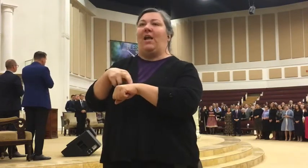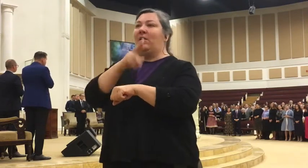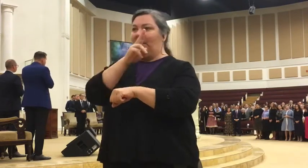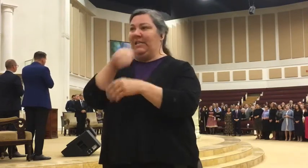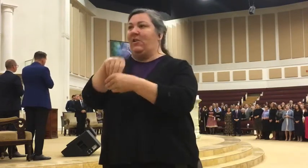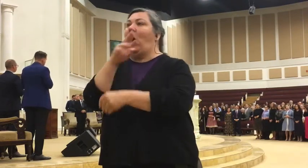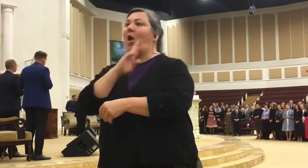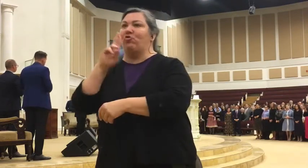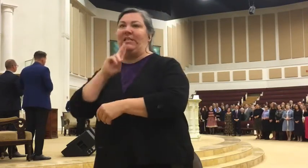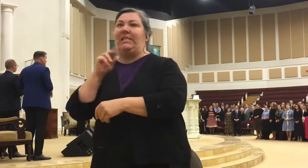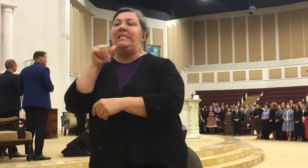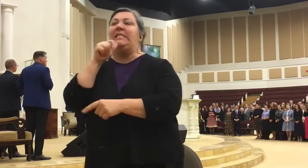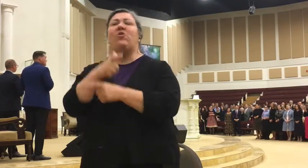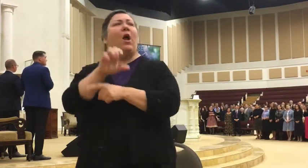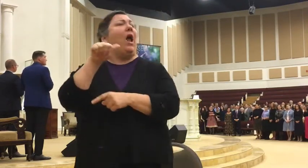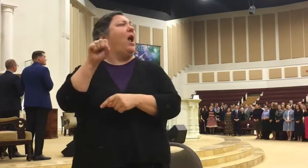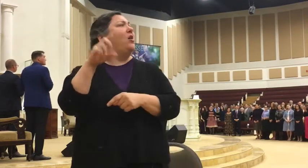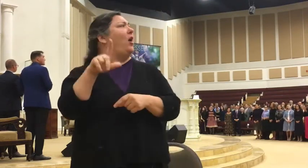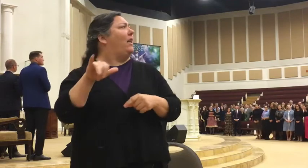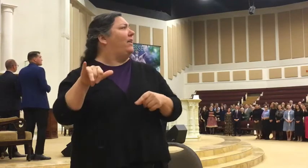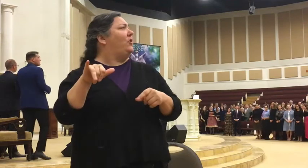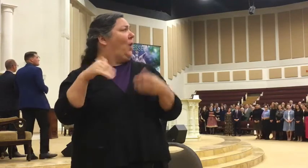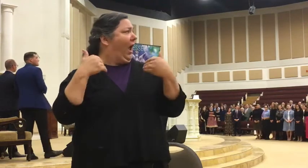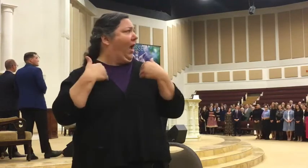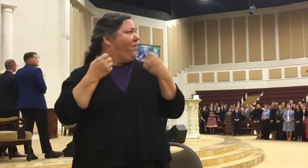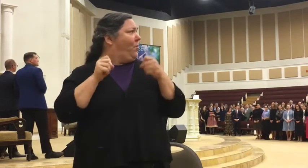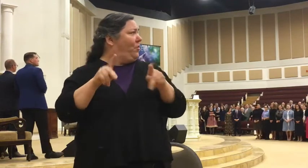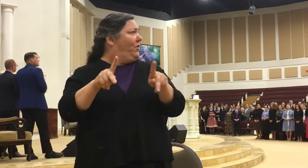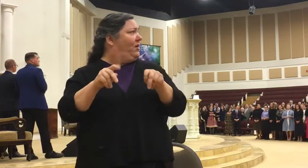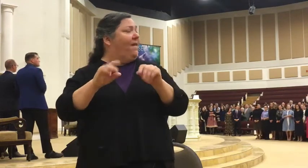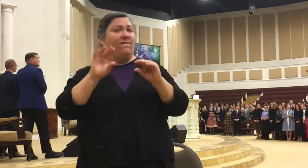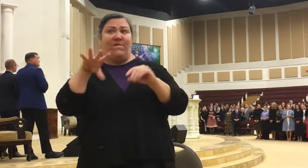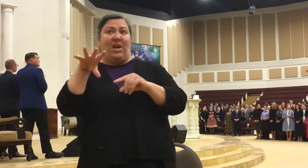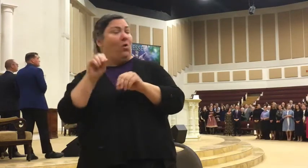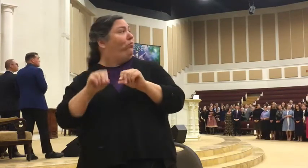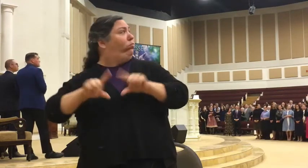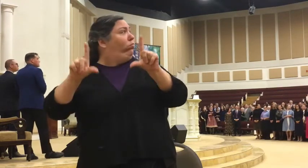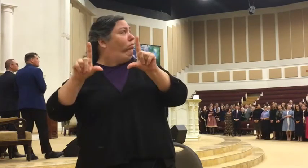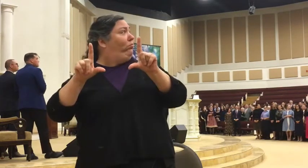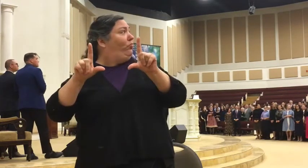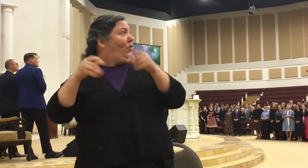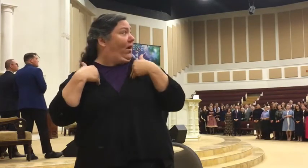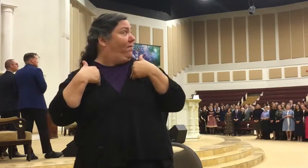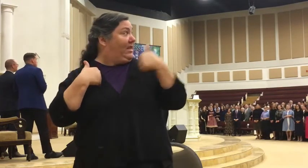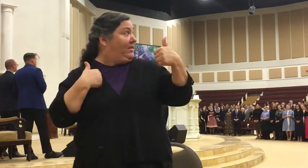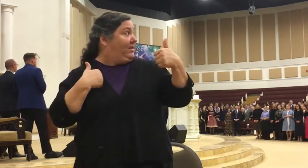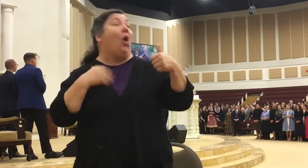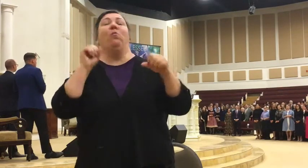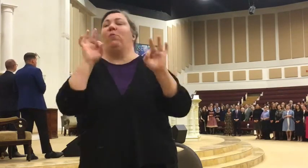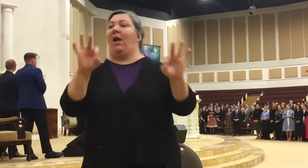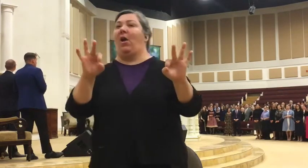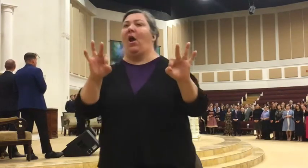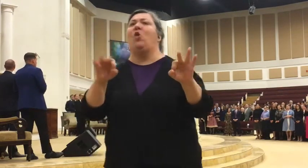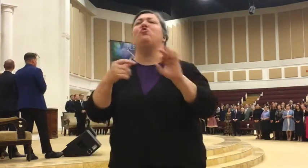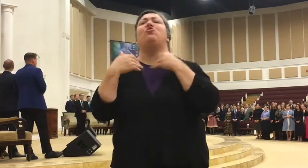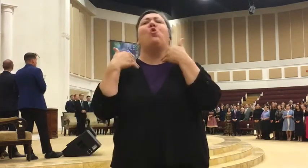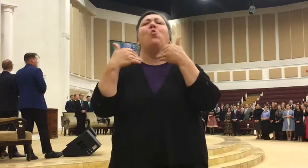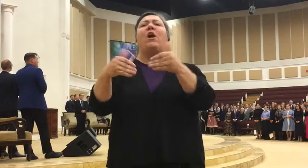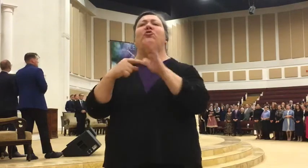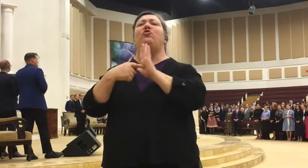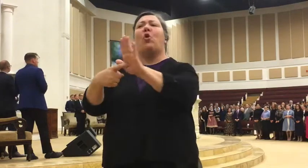Honduras. Sister Ashley, did you get a chance to get that video? Is that a thumbs up or a thumbs down? Why don't you go ahead and play that first